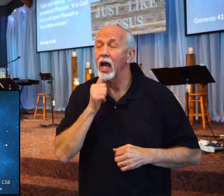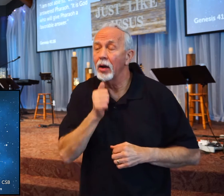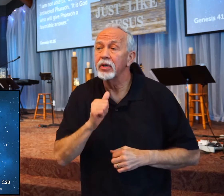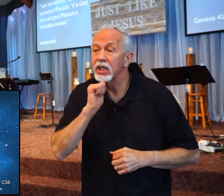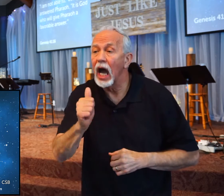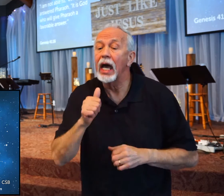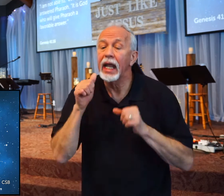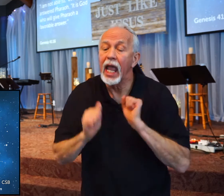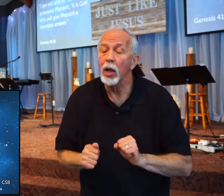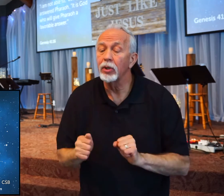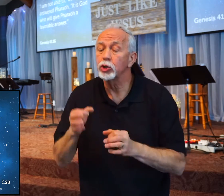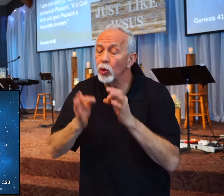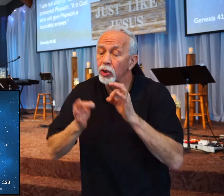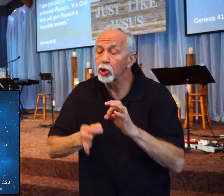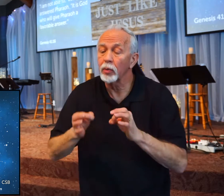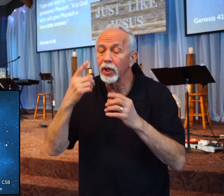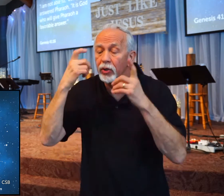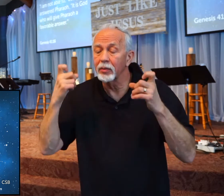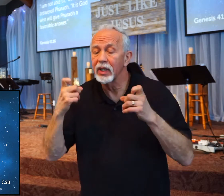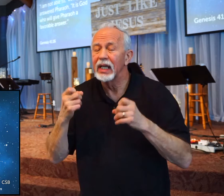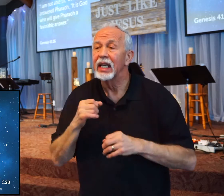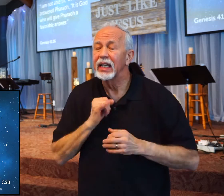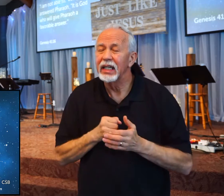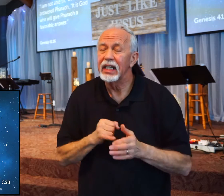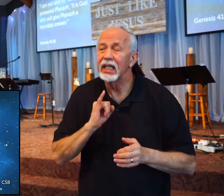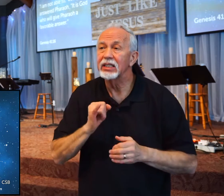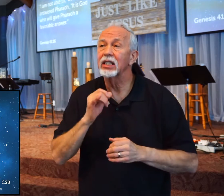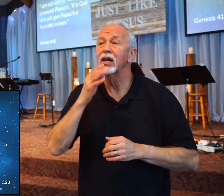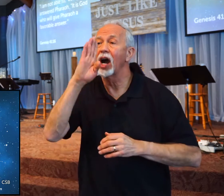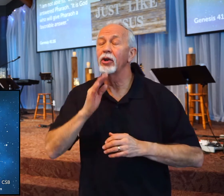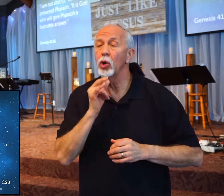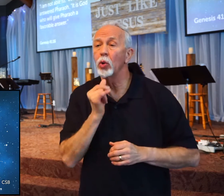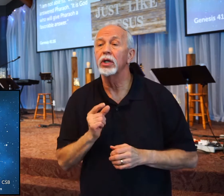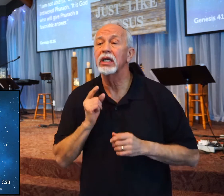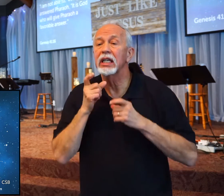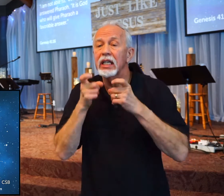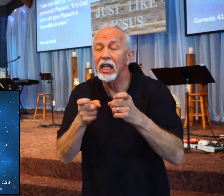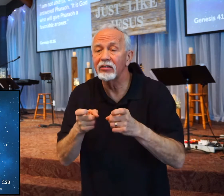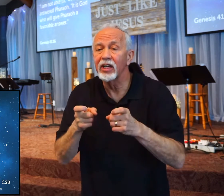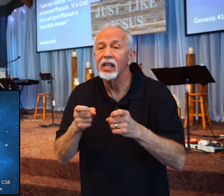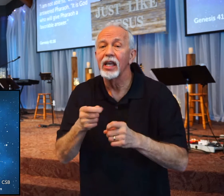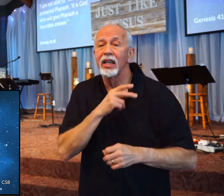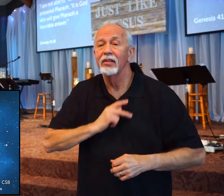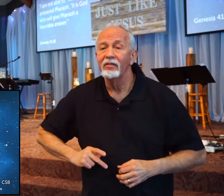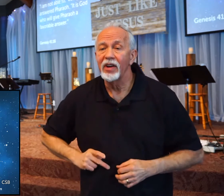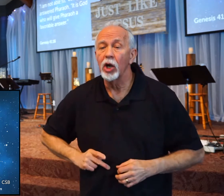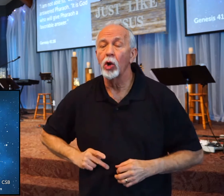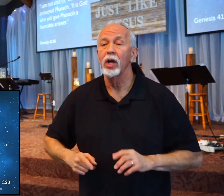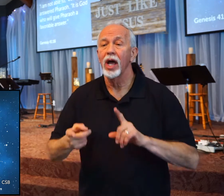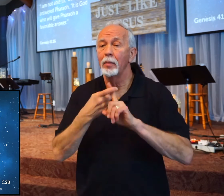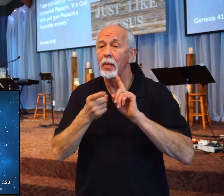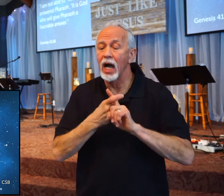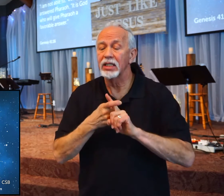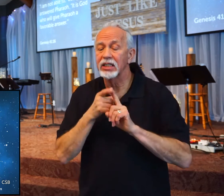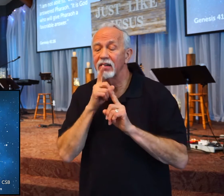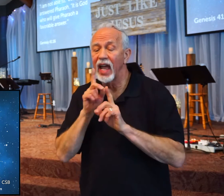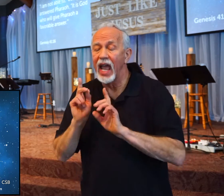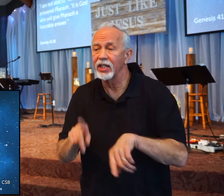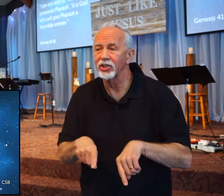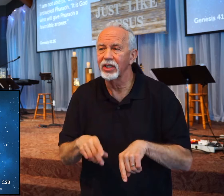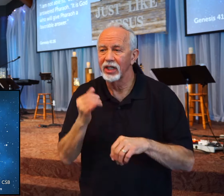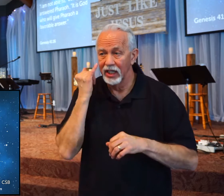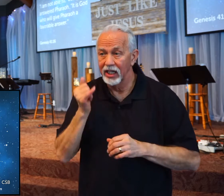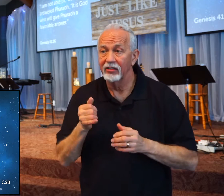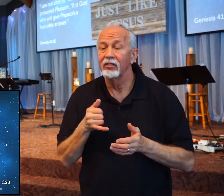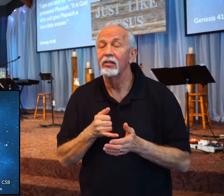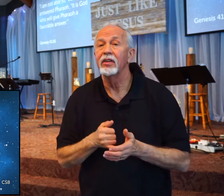to interpret the dream. It is God who will give Pharaoh a favorable answer. If it's going to